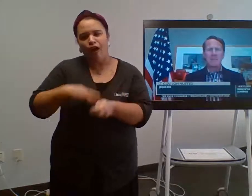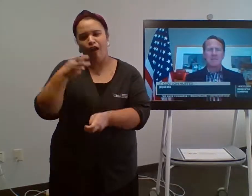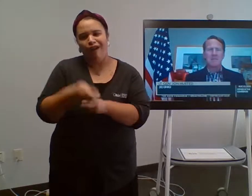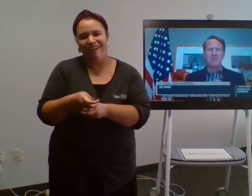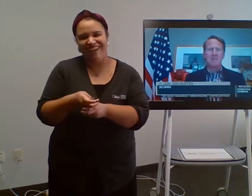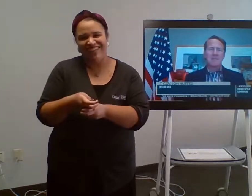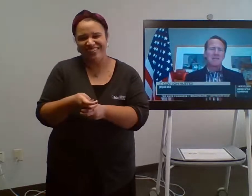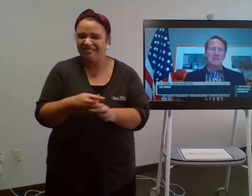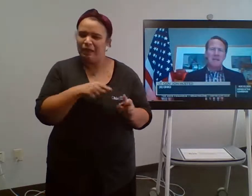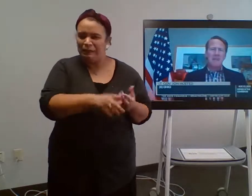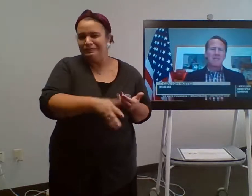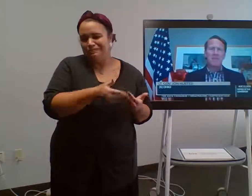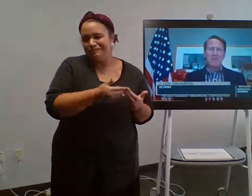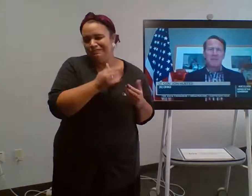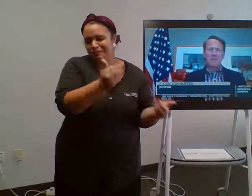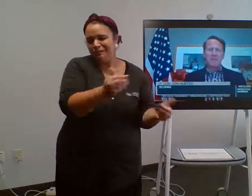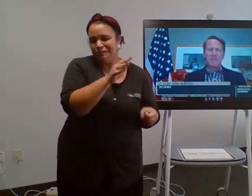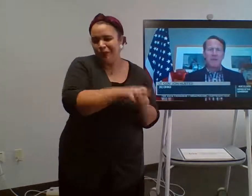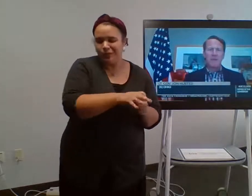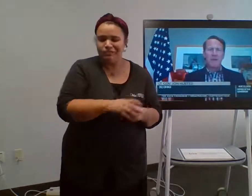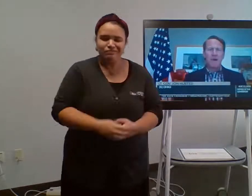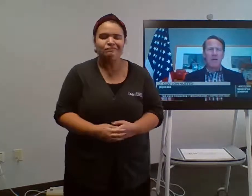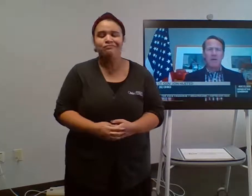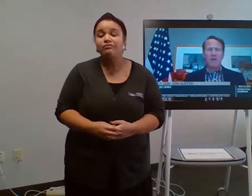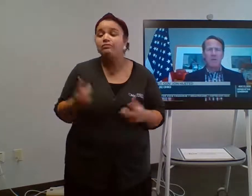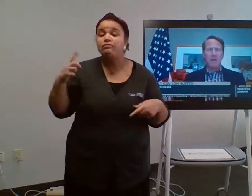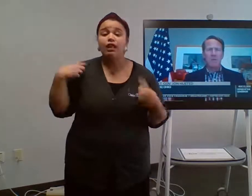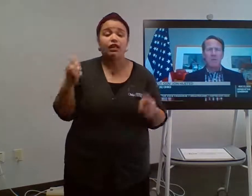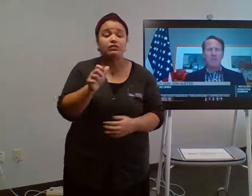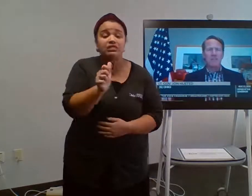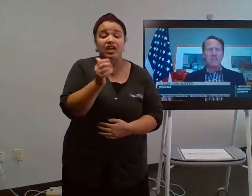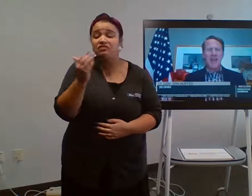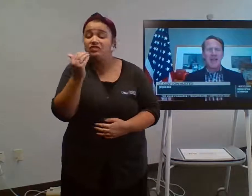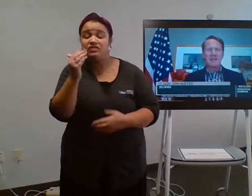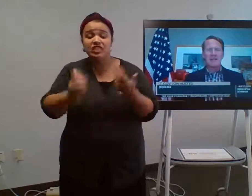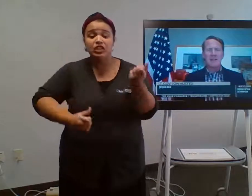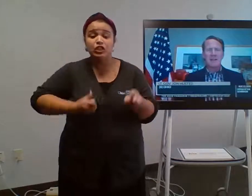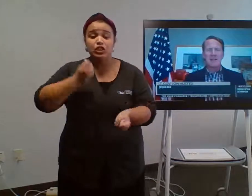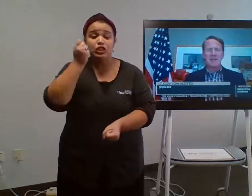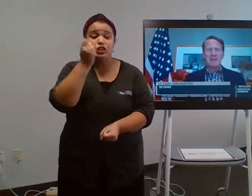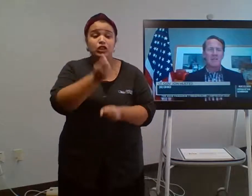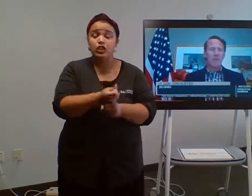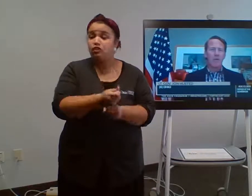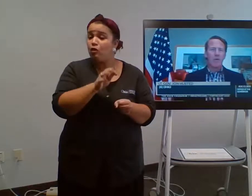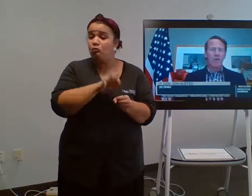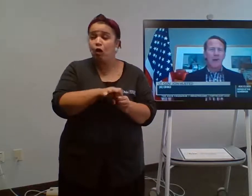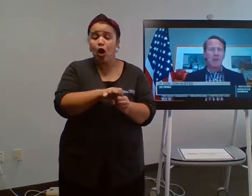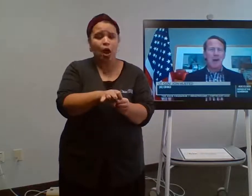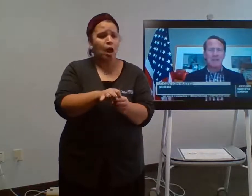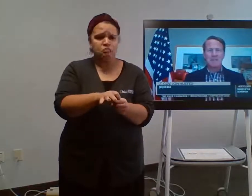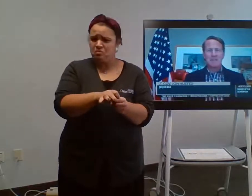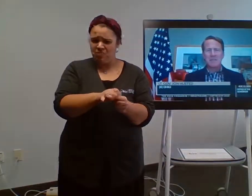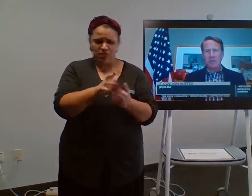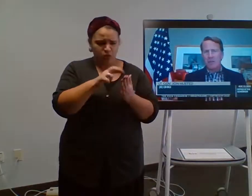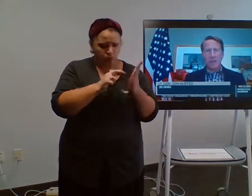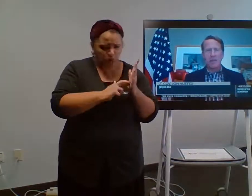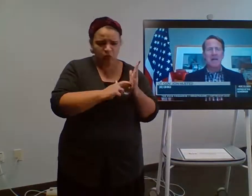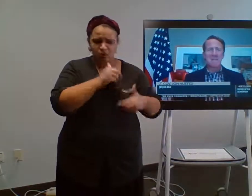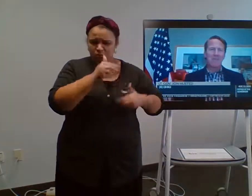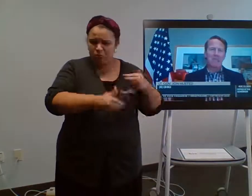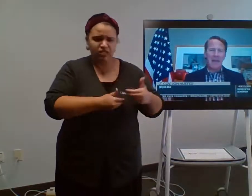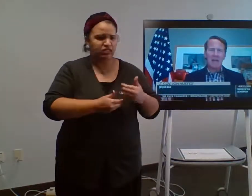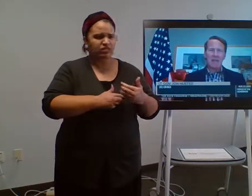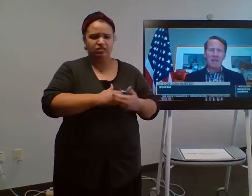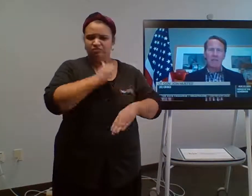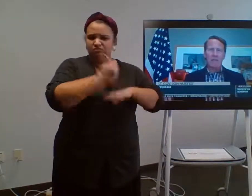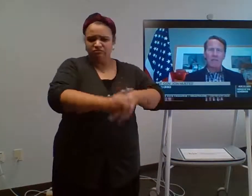last 10, 15 years and worked very well are pretty much intact. There will be more drop boxes. There will be a drop